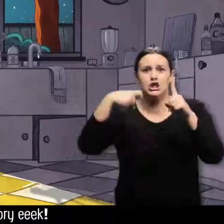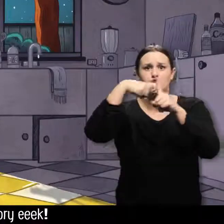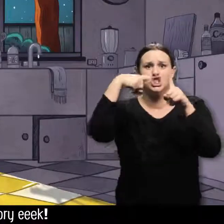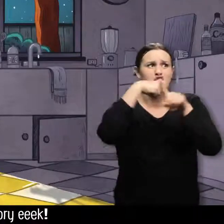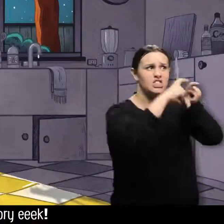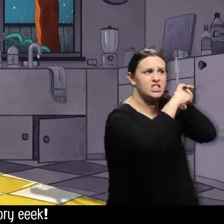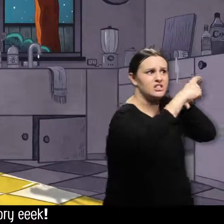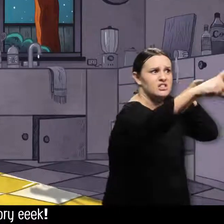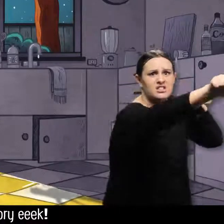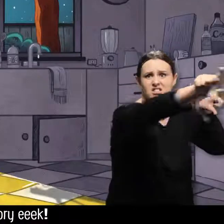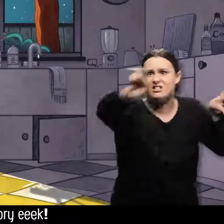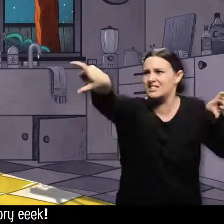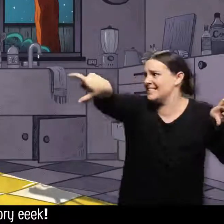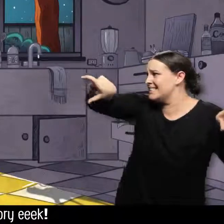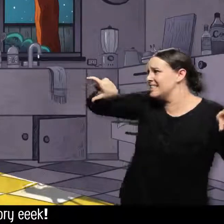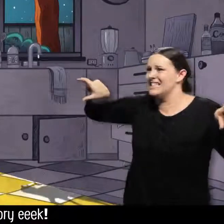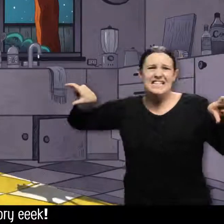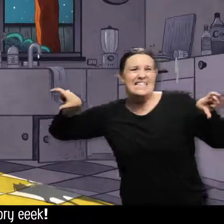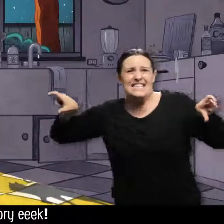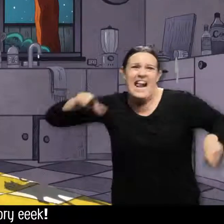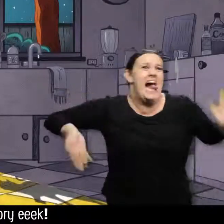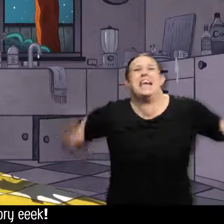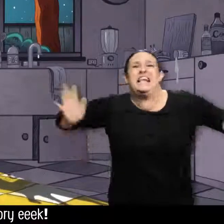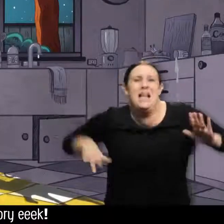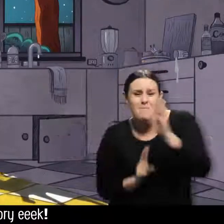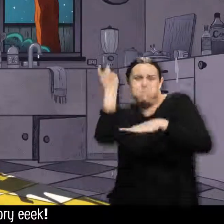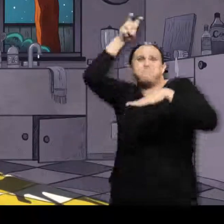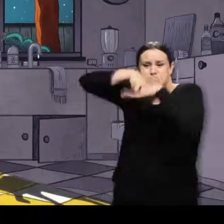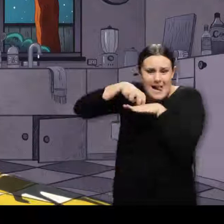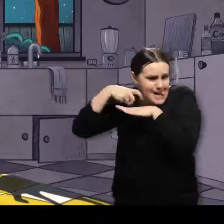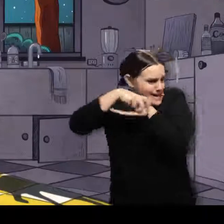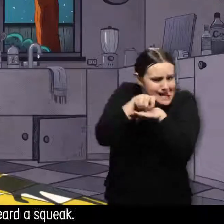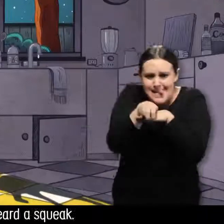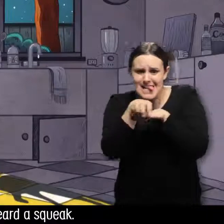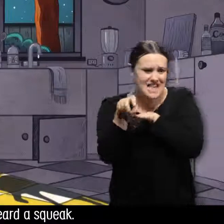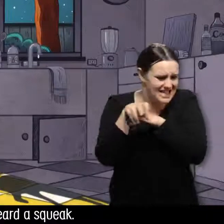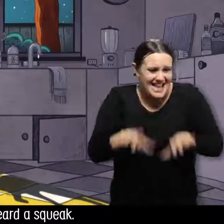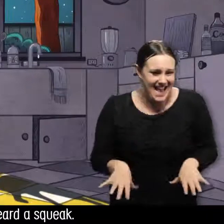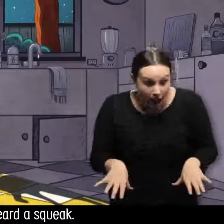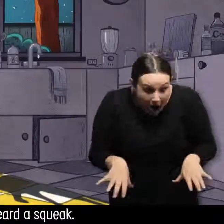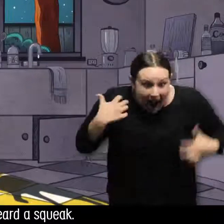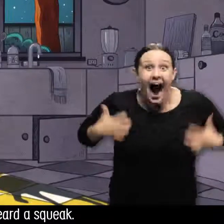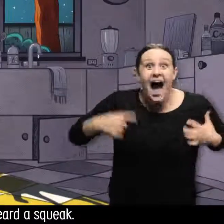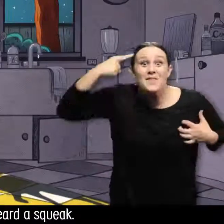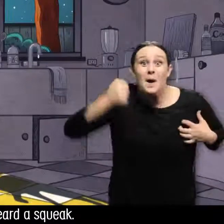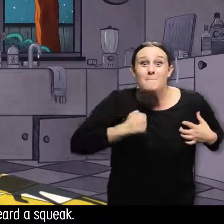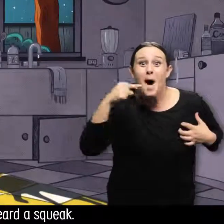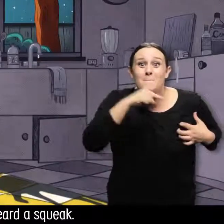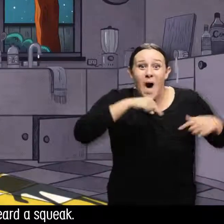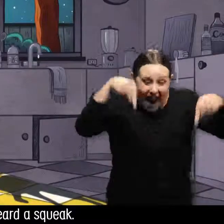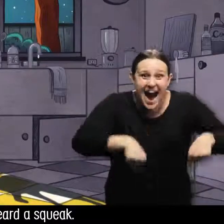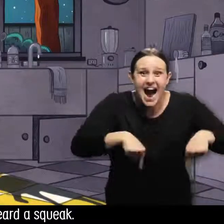hickory dickory eek she thought she heard a